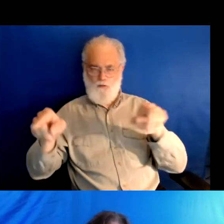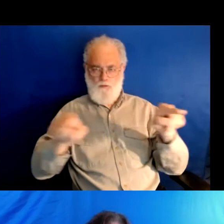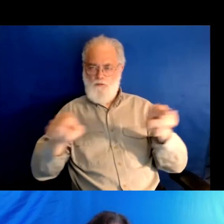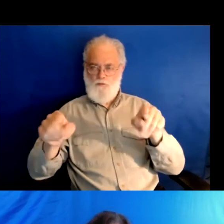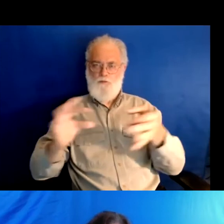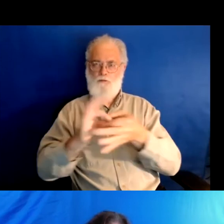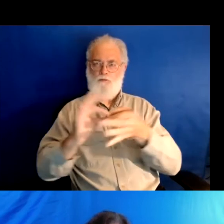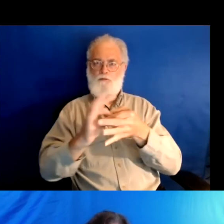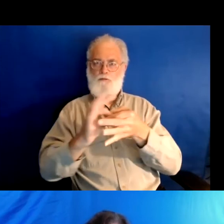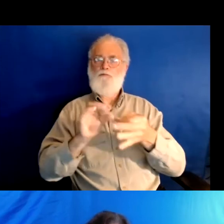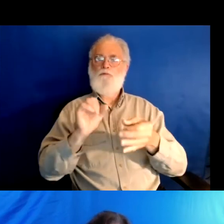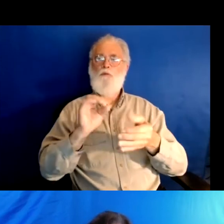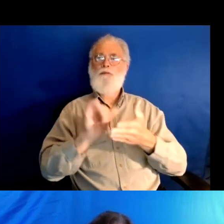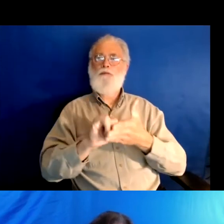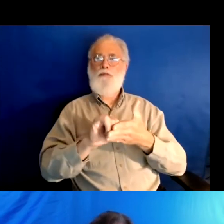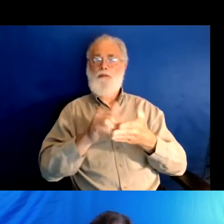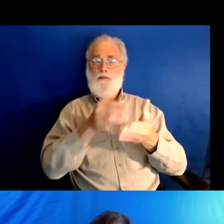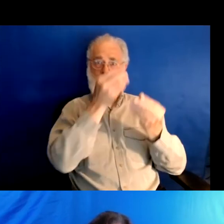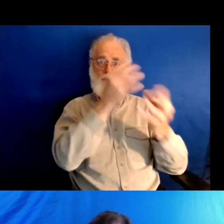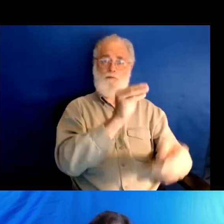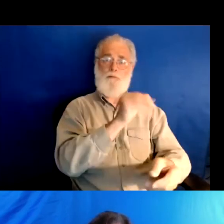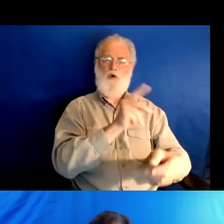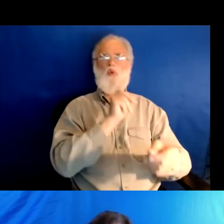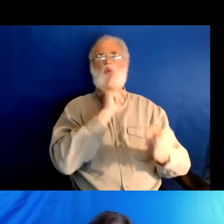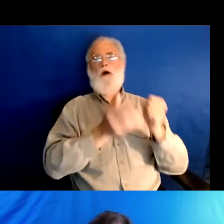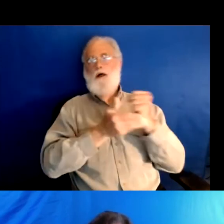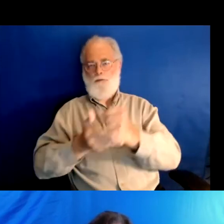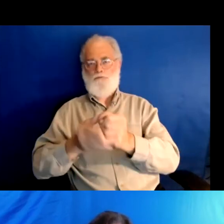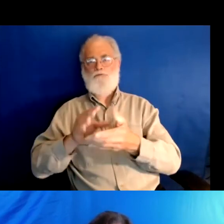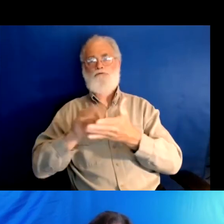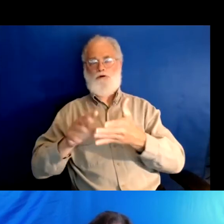and what the student needs to focus on, and make those connections.